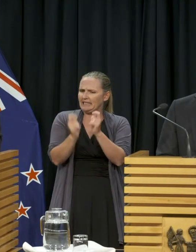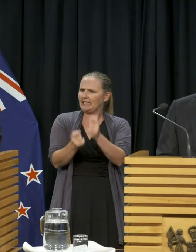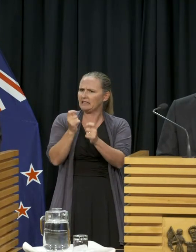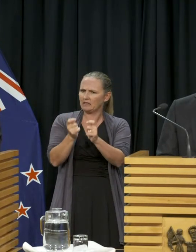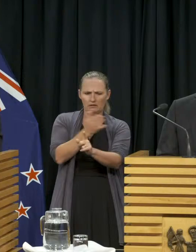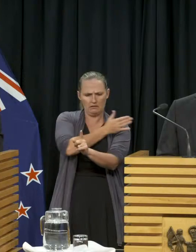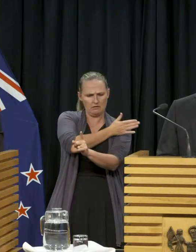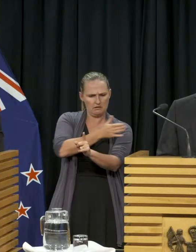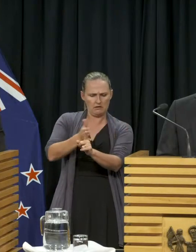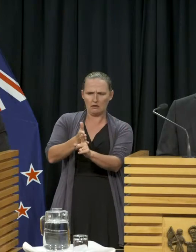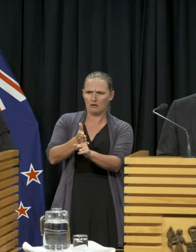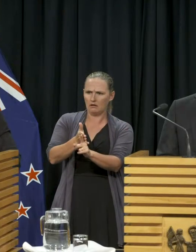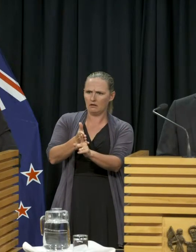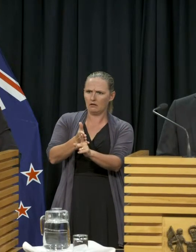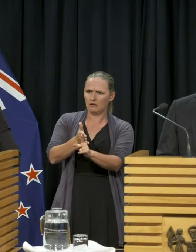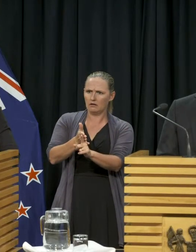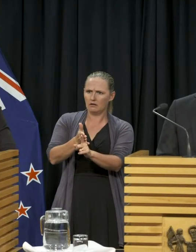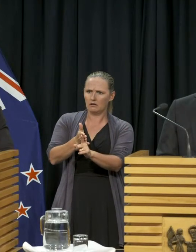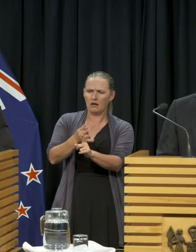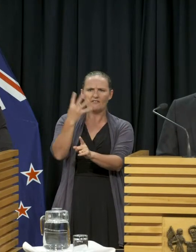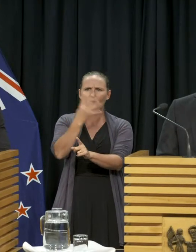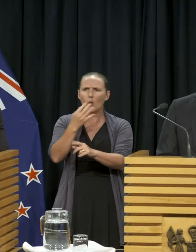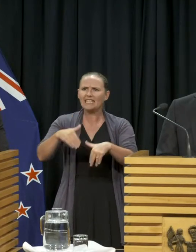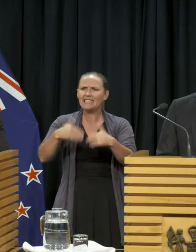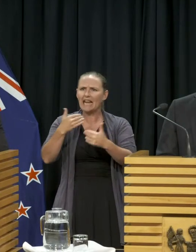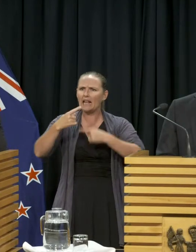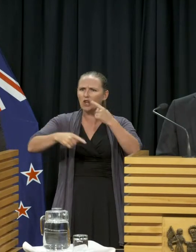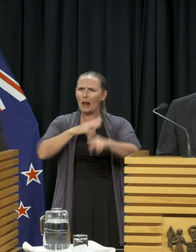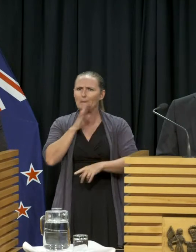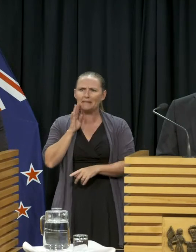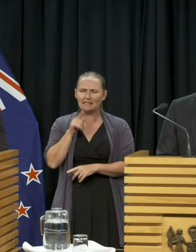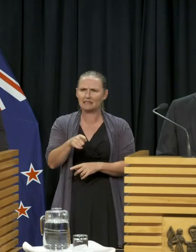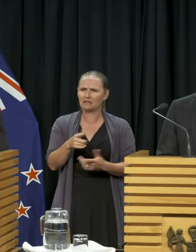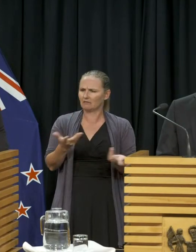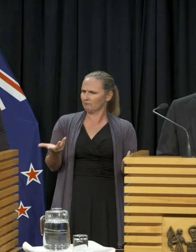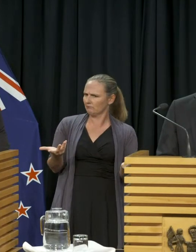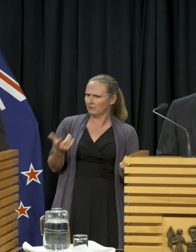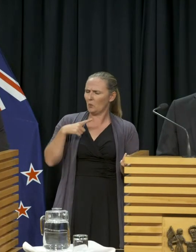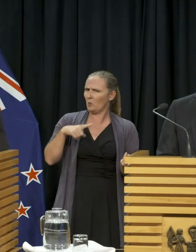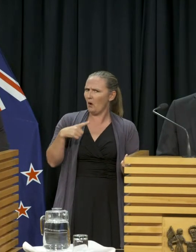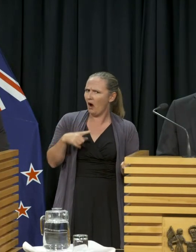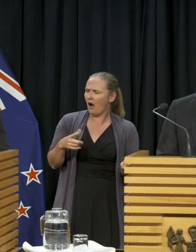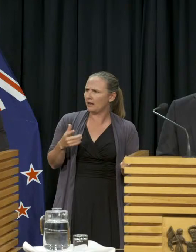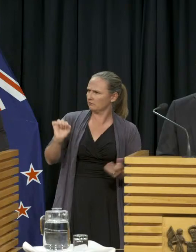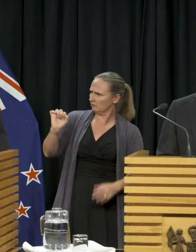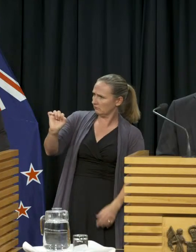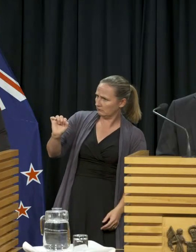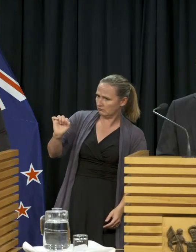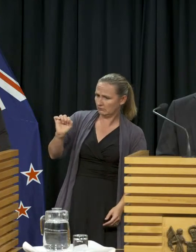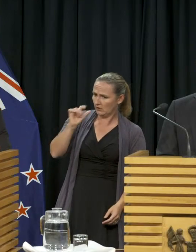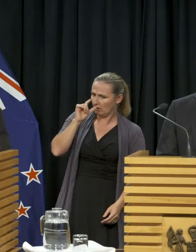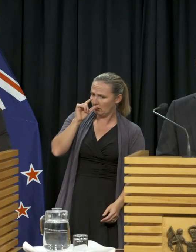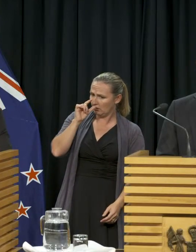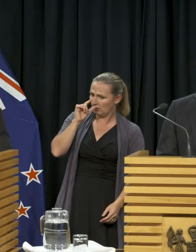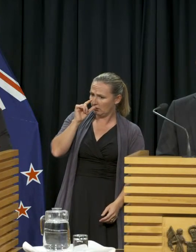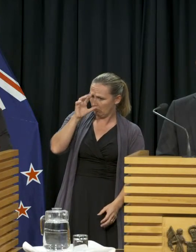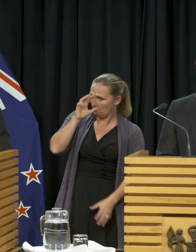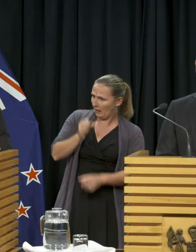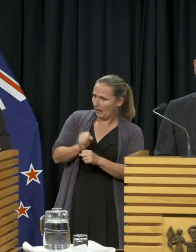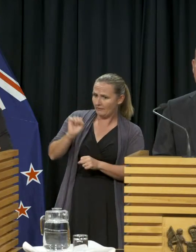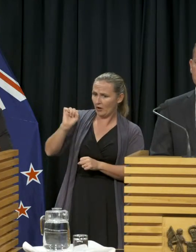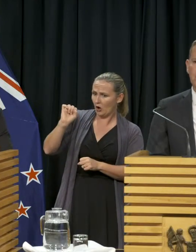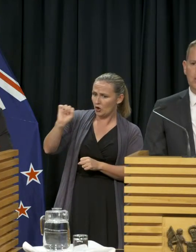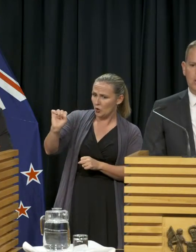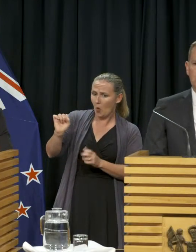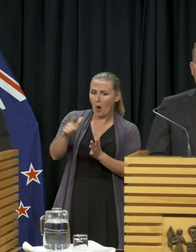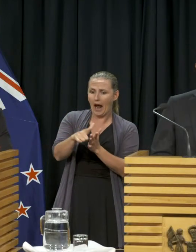is a high level, this percentage has been tested. What confidence can you have that your legal order that these workers be